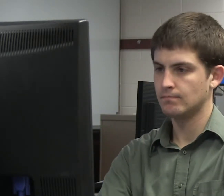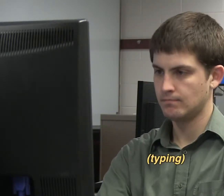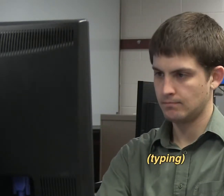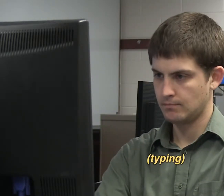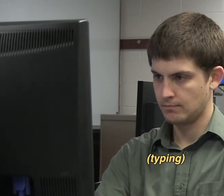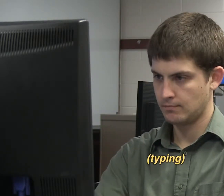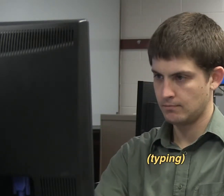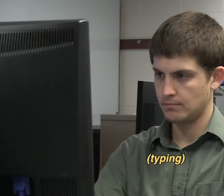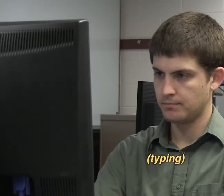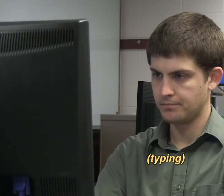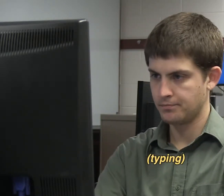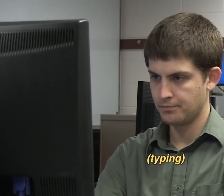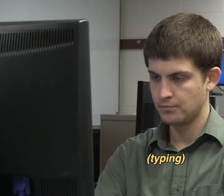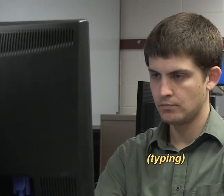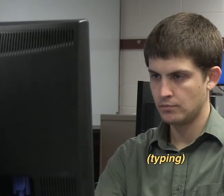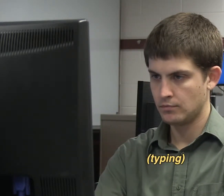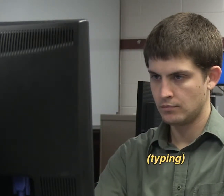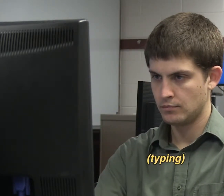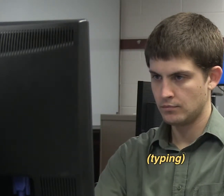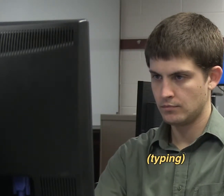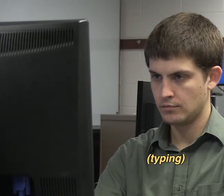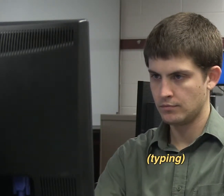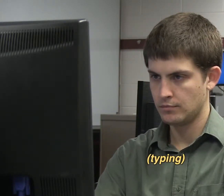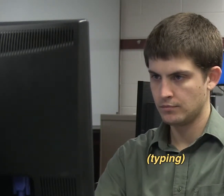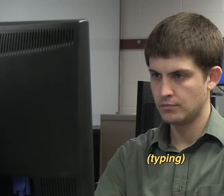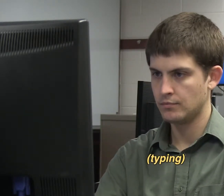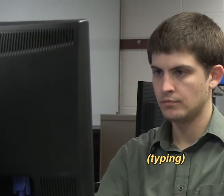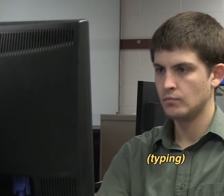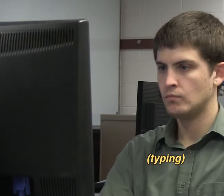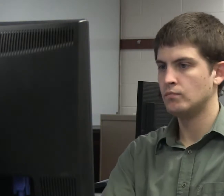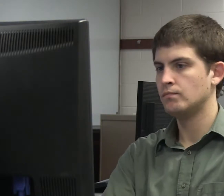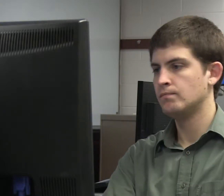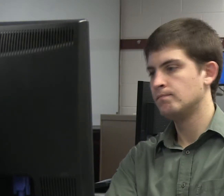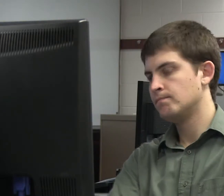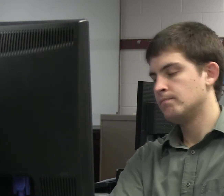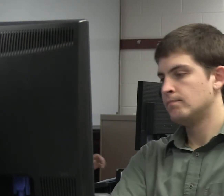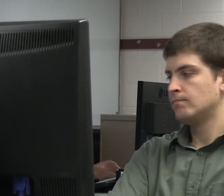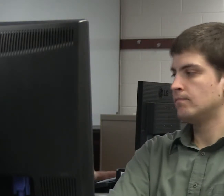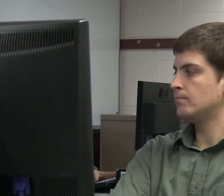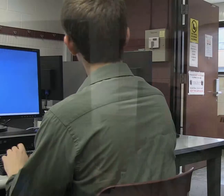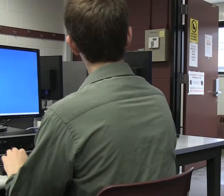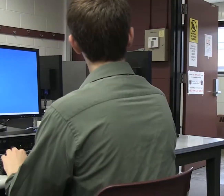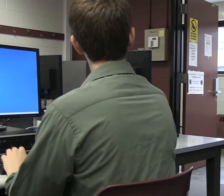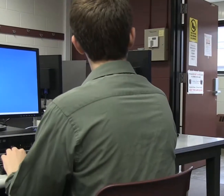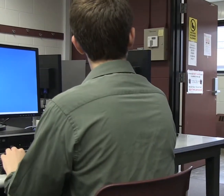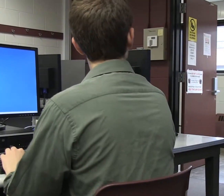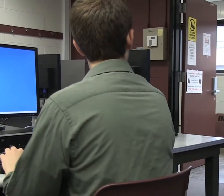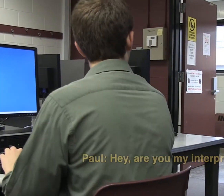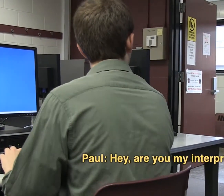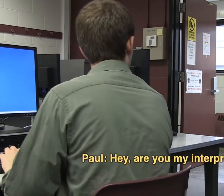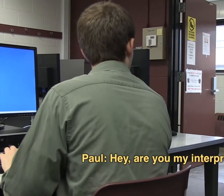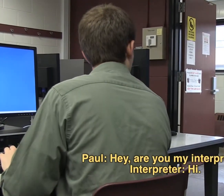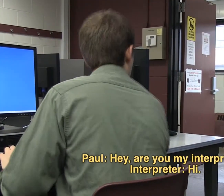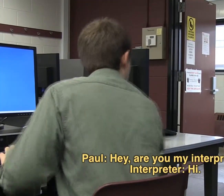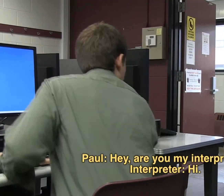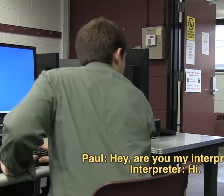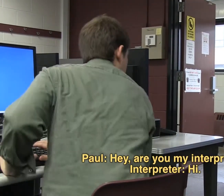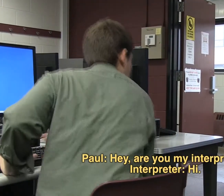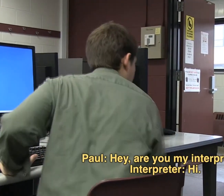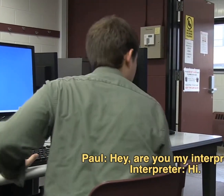computer. He addresses the interpreter that the DRC sent to aid him. Hey. Hi. Are you my